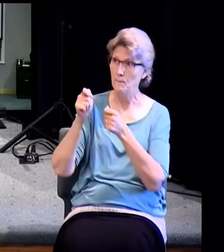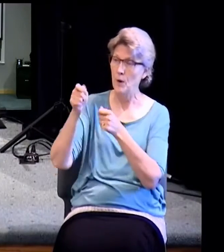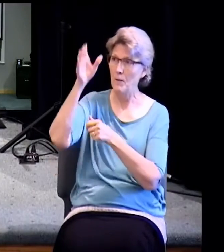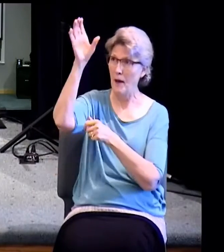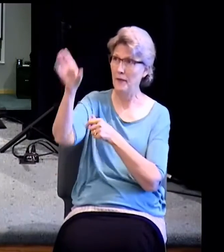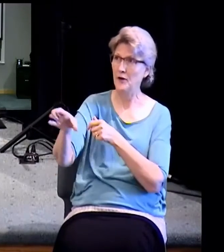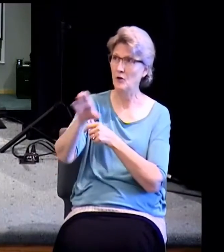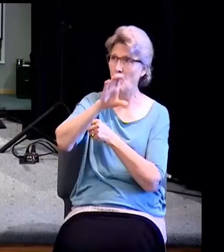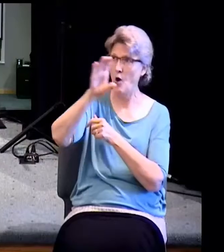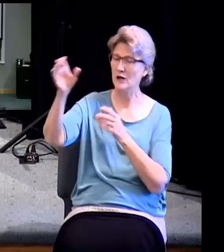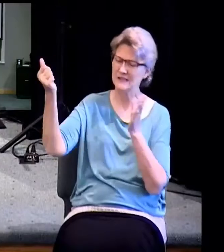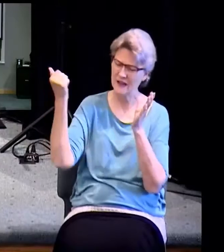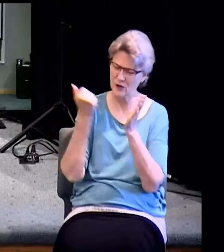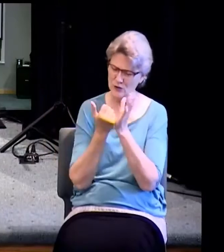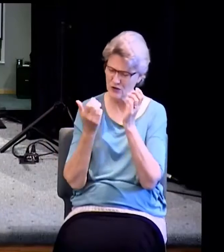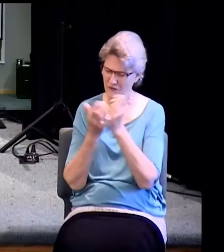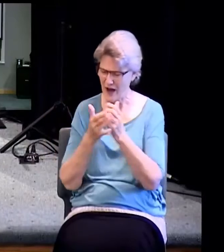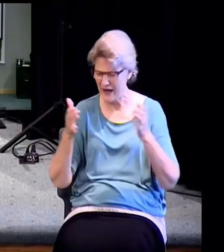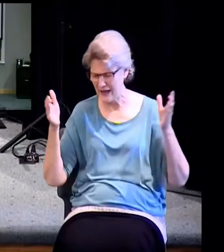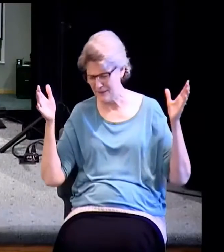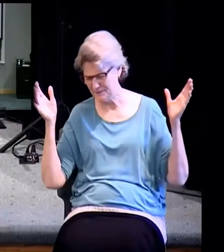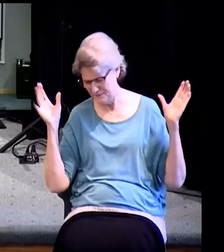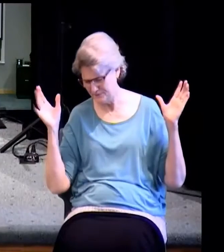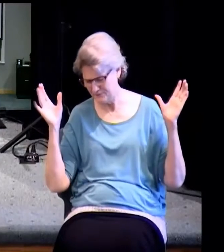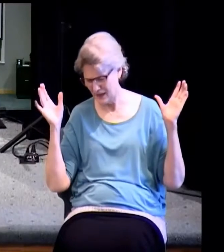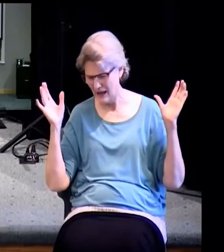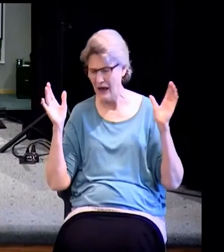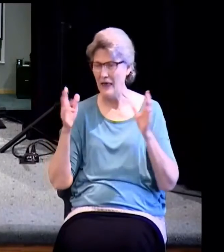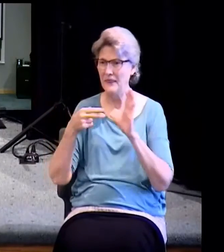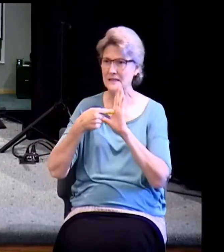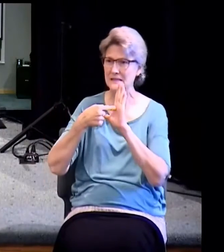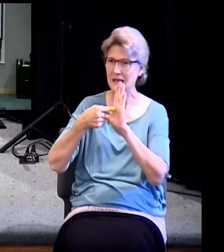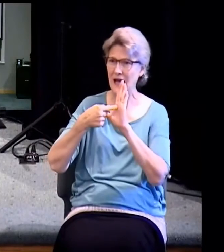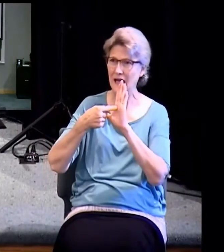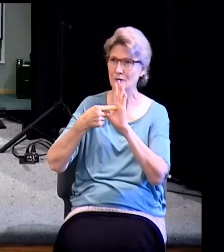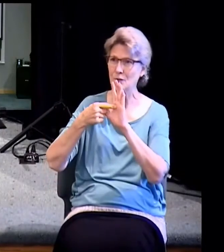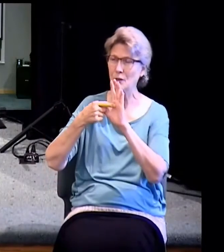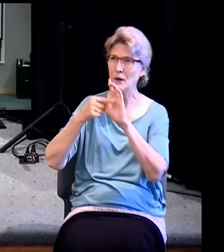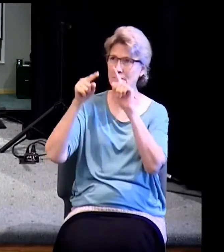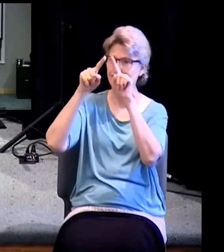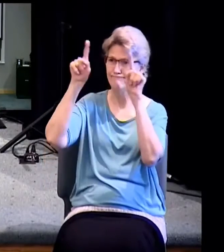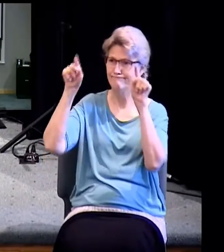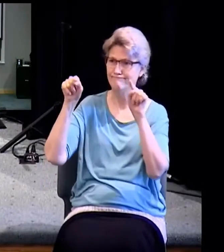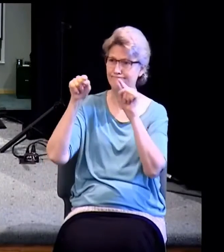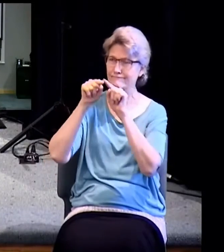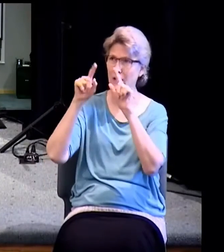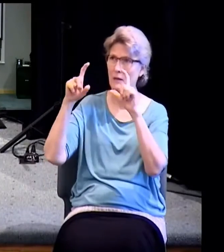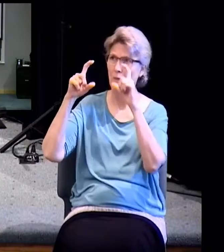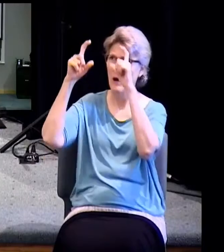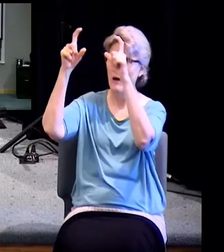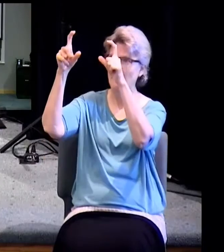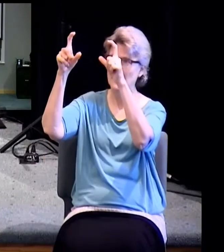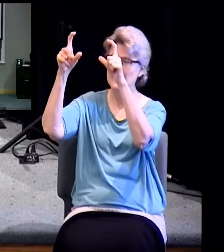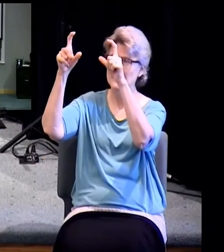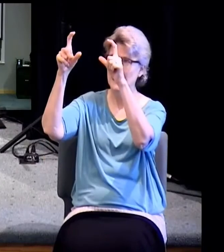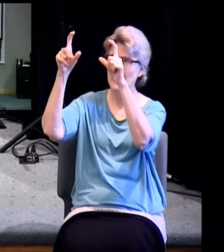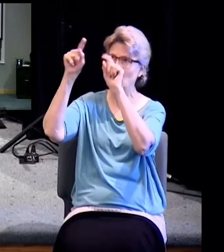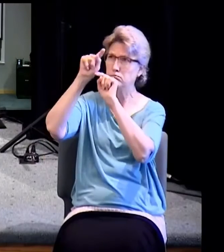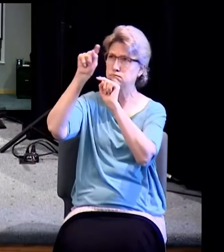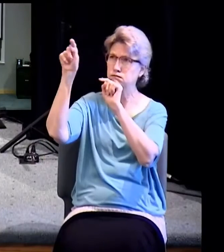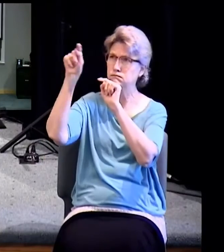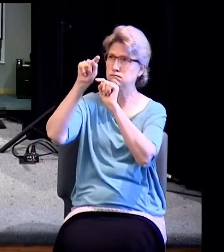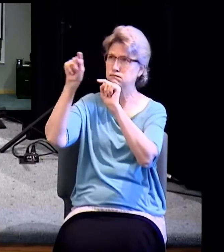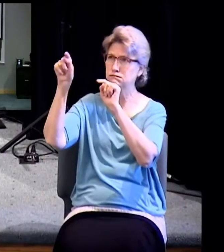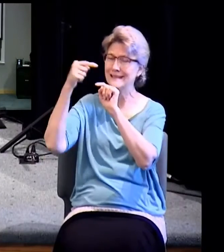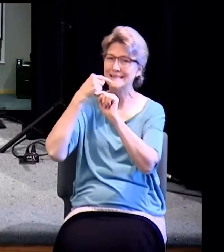it was above his head. It was for all the world to see. And he said, just wait. You may not believe it yet, but when they raise me up,